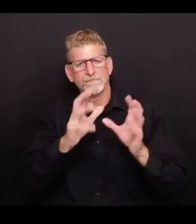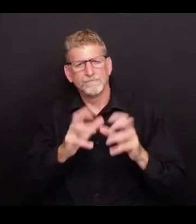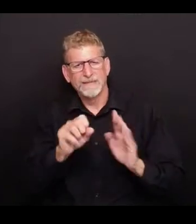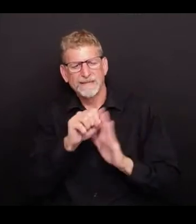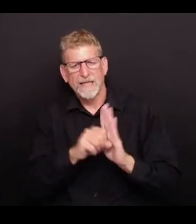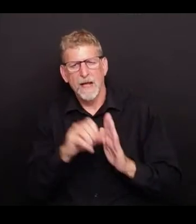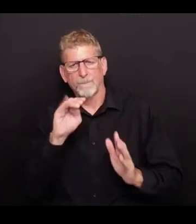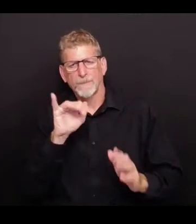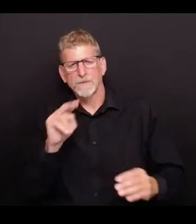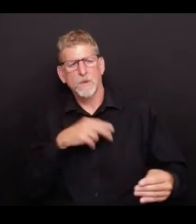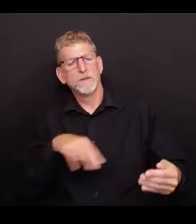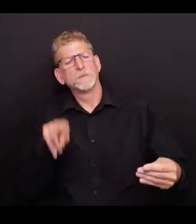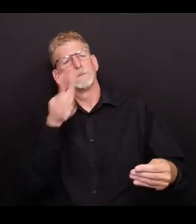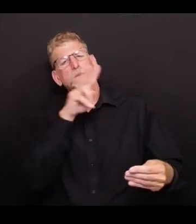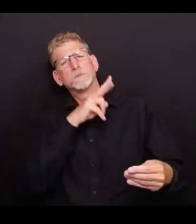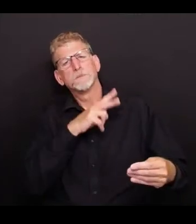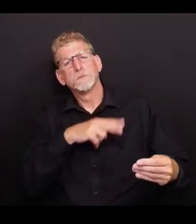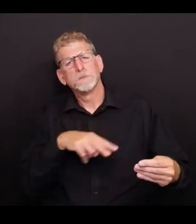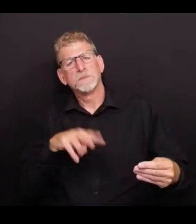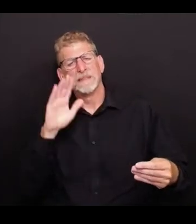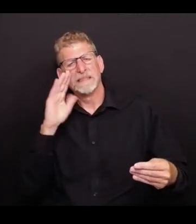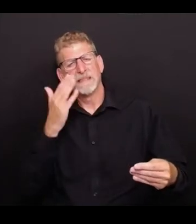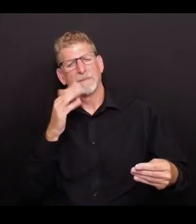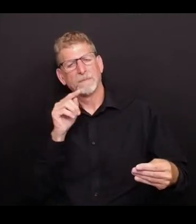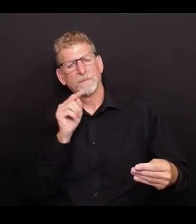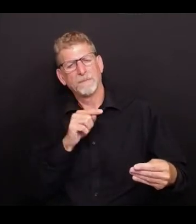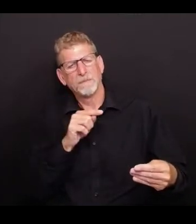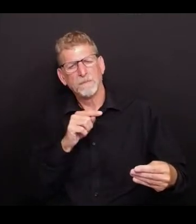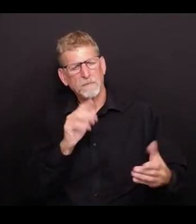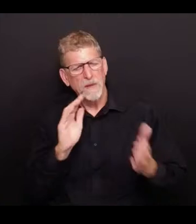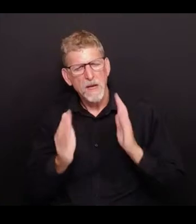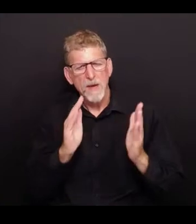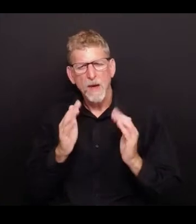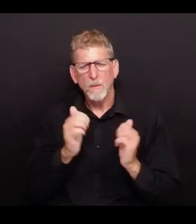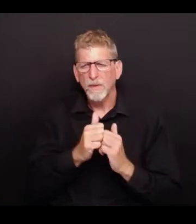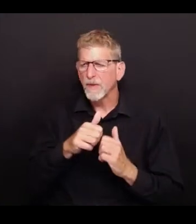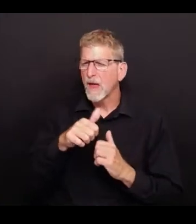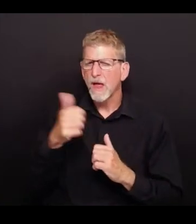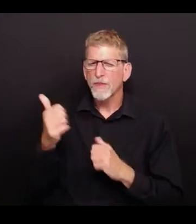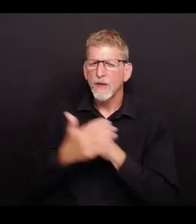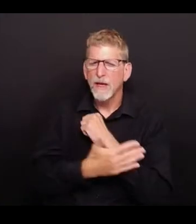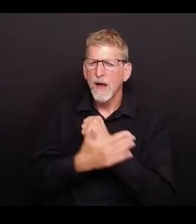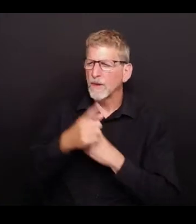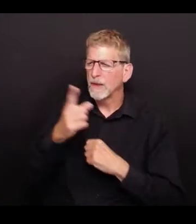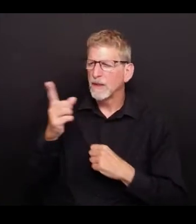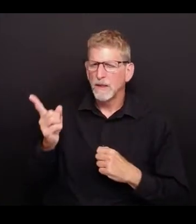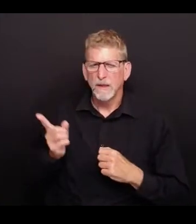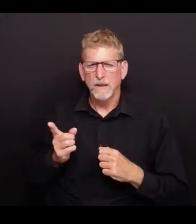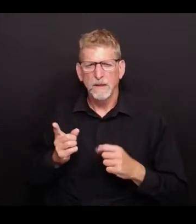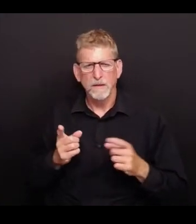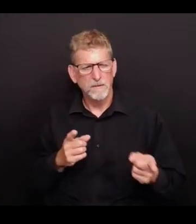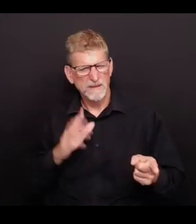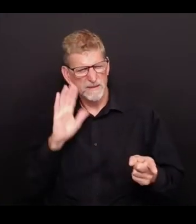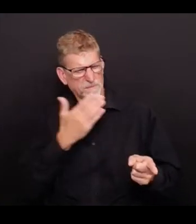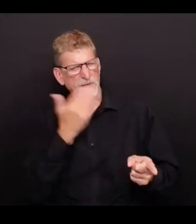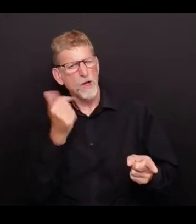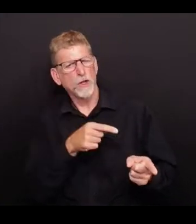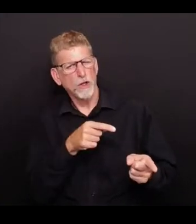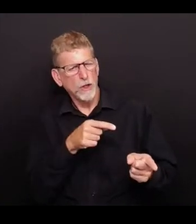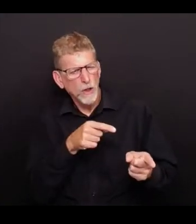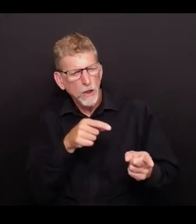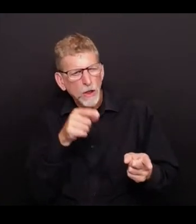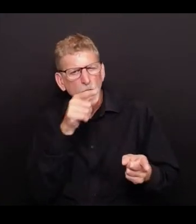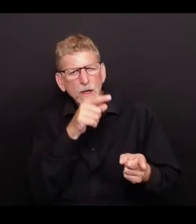states. And Minnesota, interestingly, was better than the nation, but in one area,